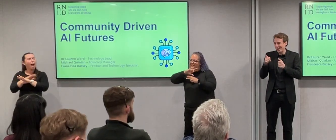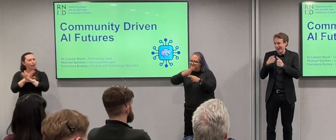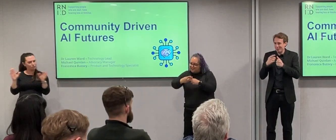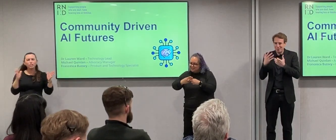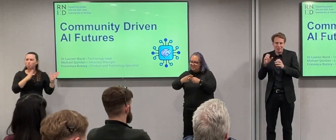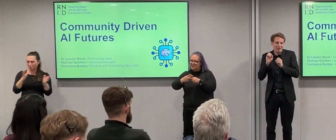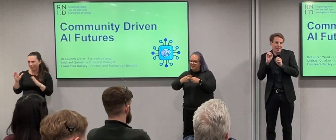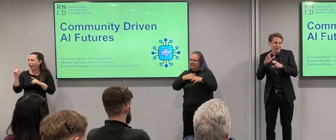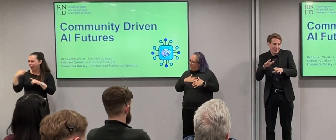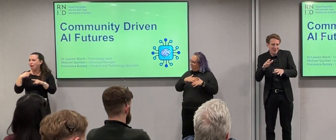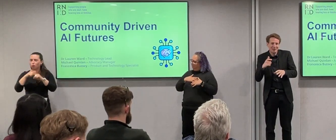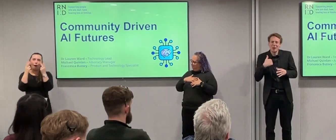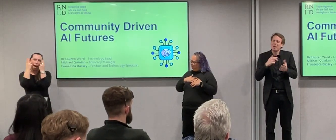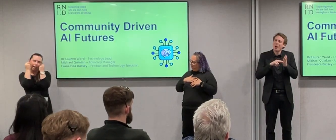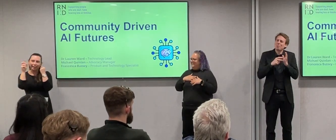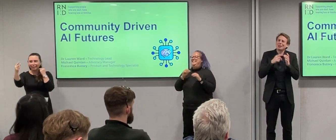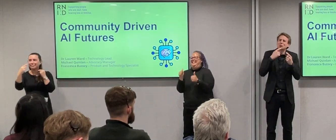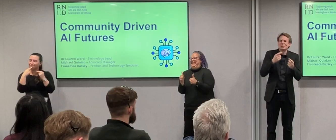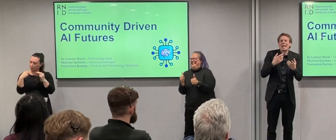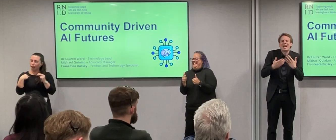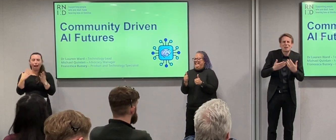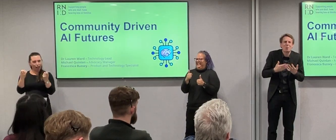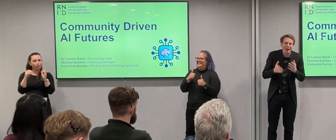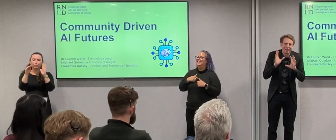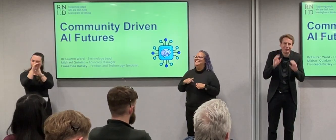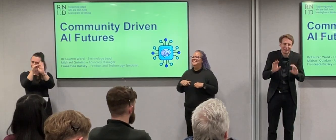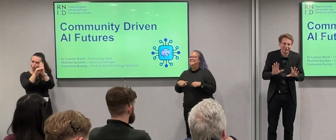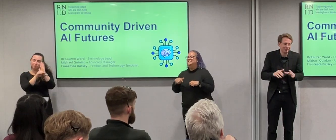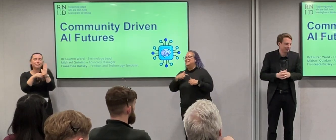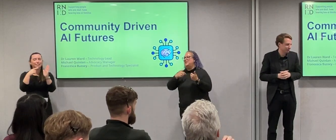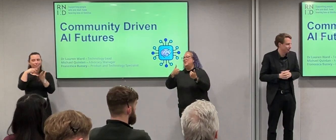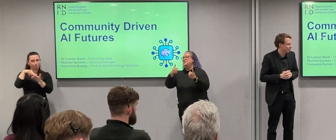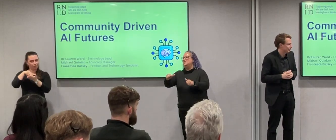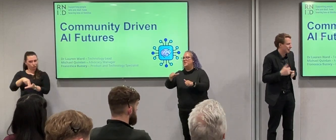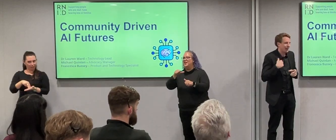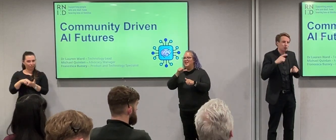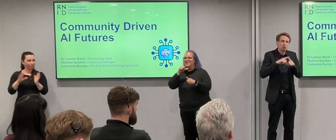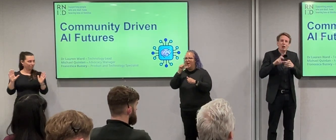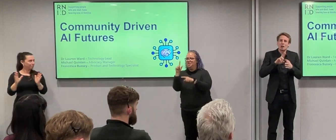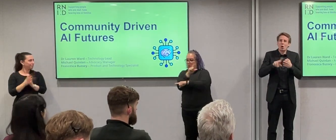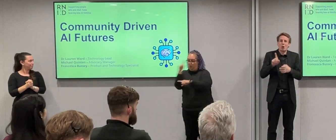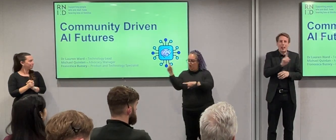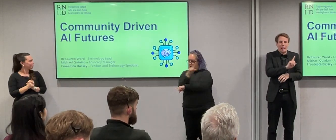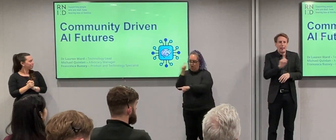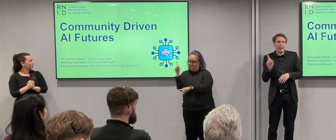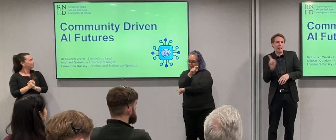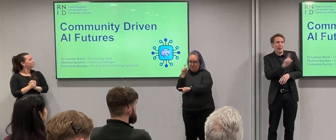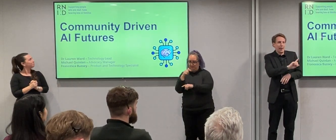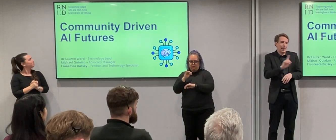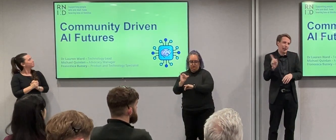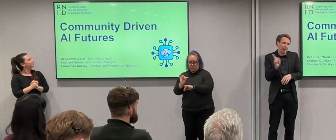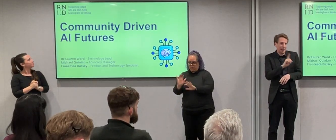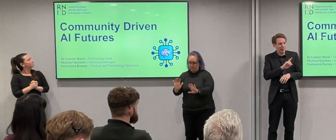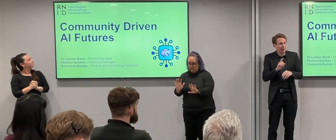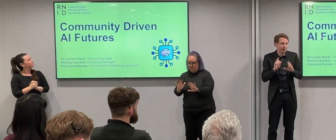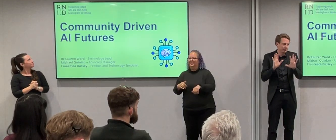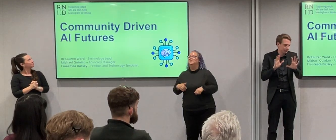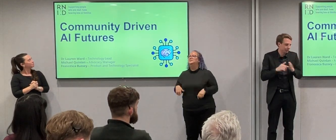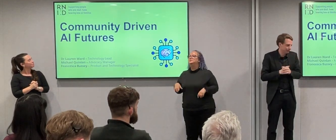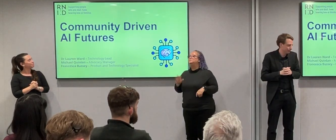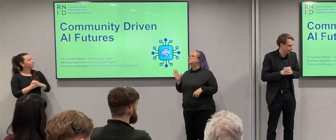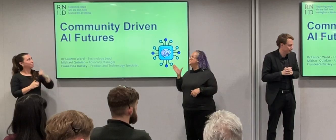for the record. And I'm going to try not to walk all over the place. So this piece of